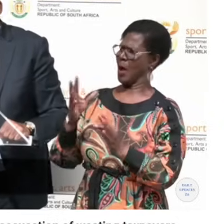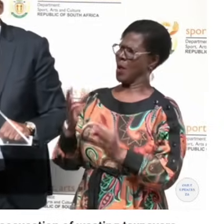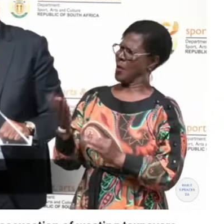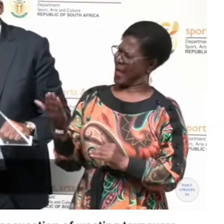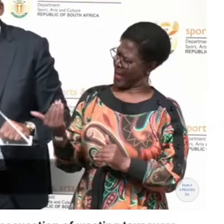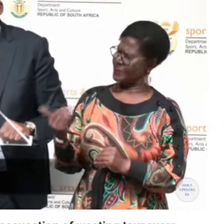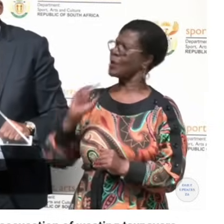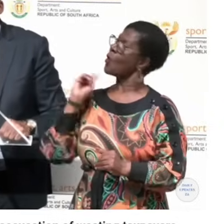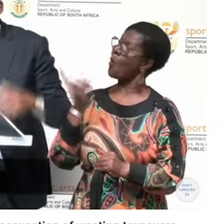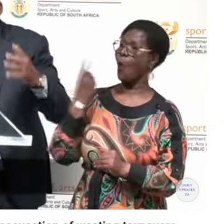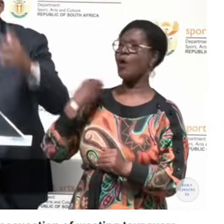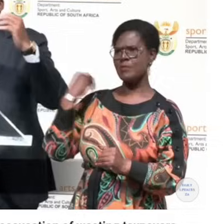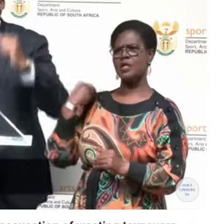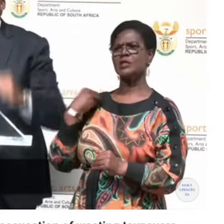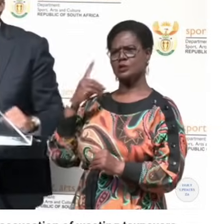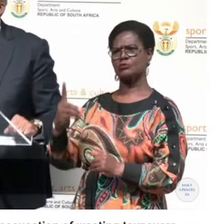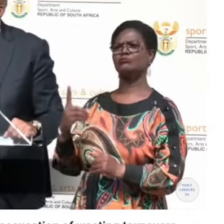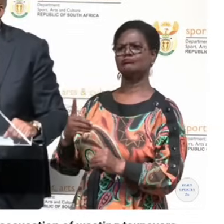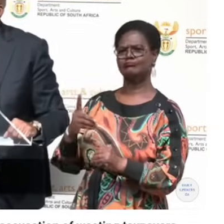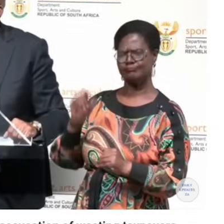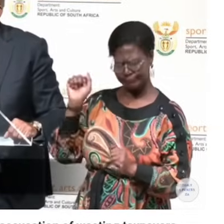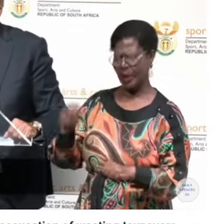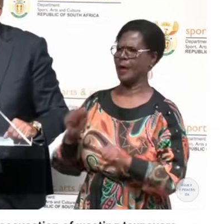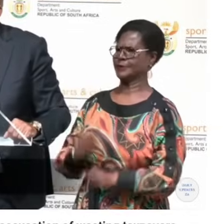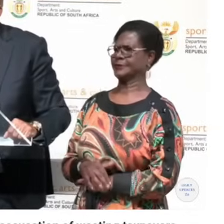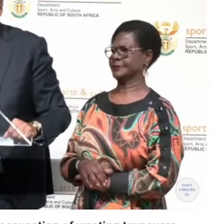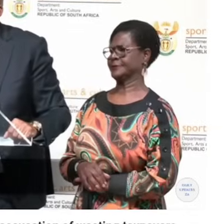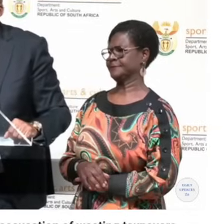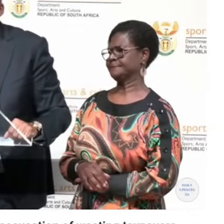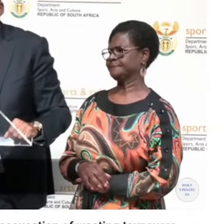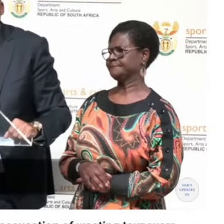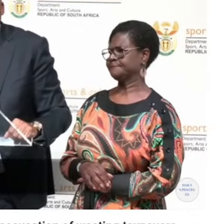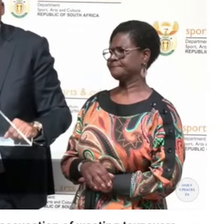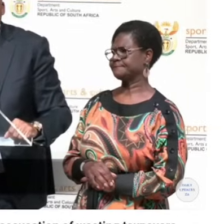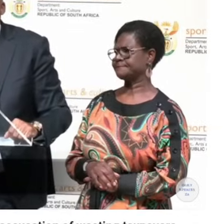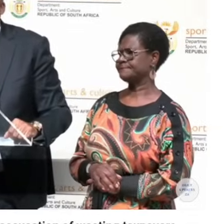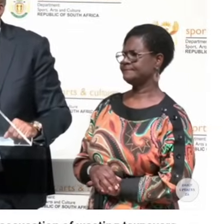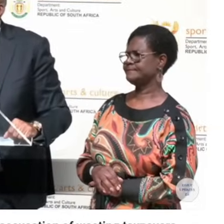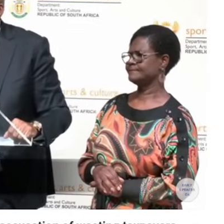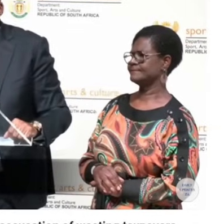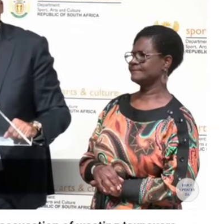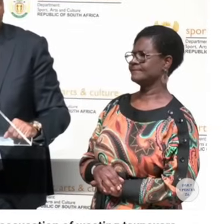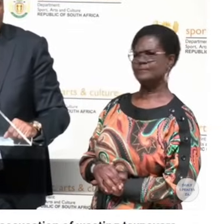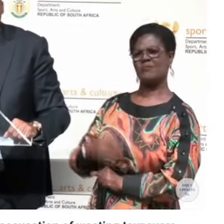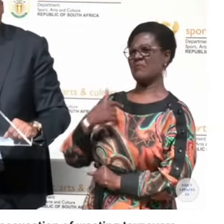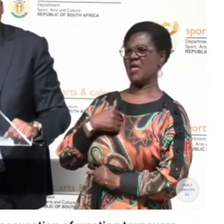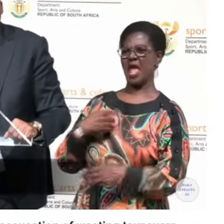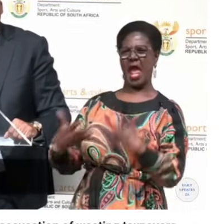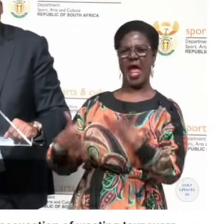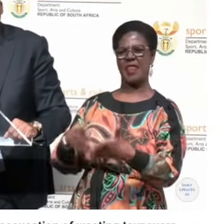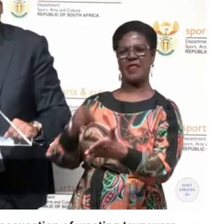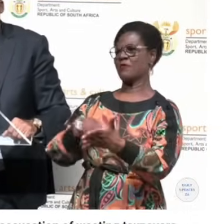to also account, because this is important to all of you. I've done absolutely nothing